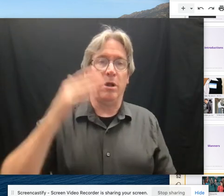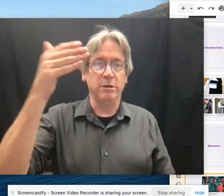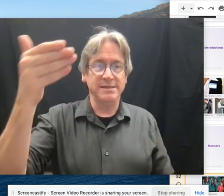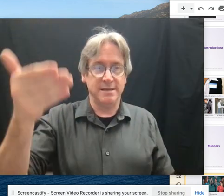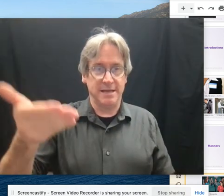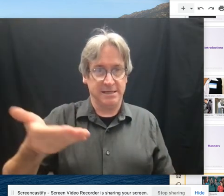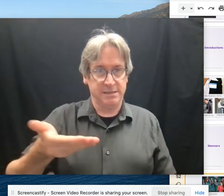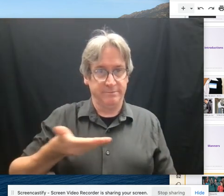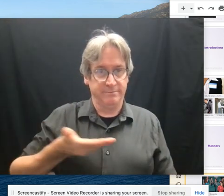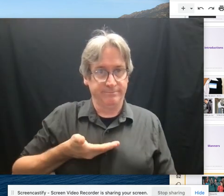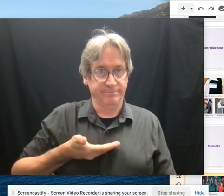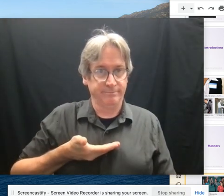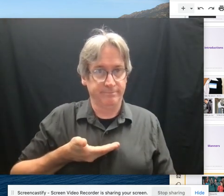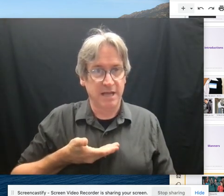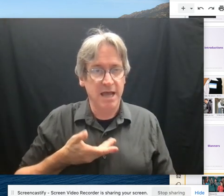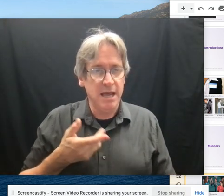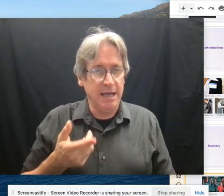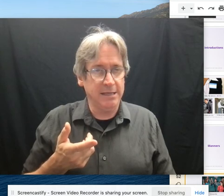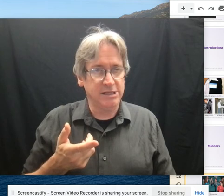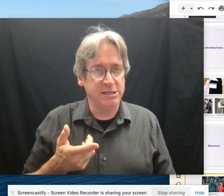Your welcome is this.